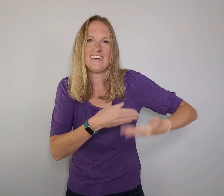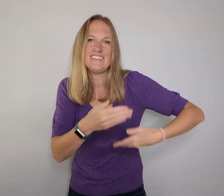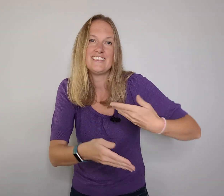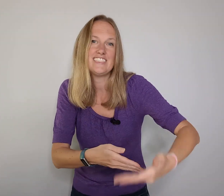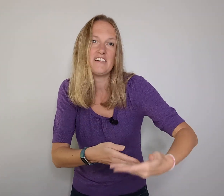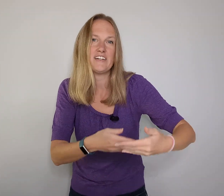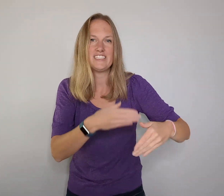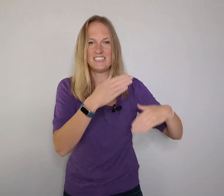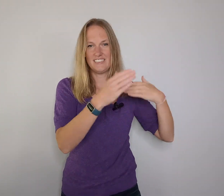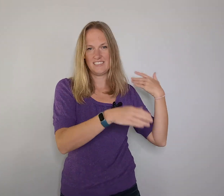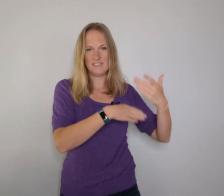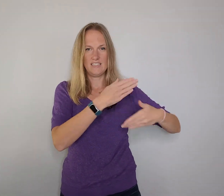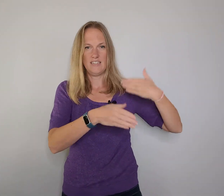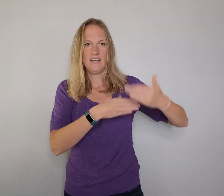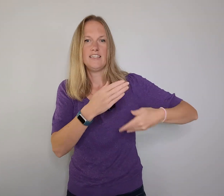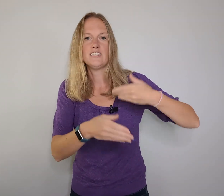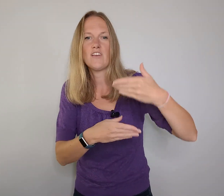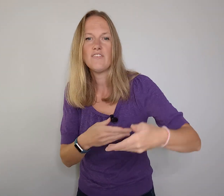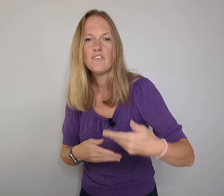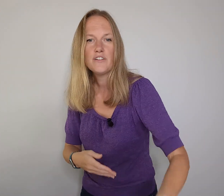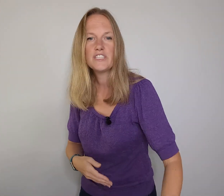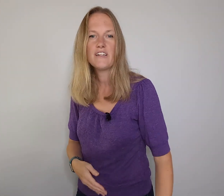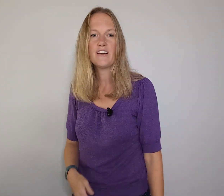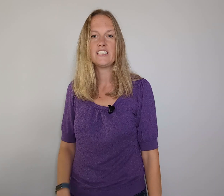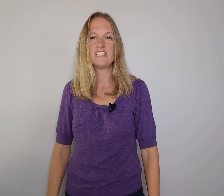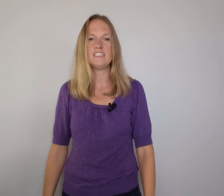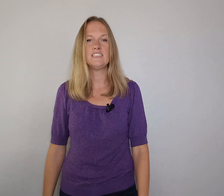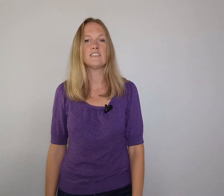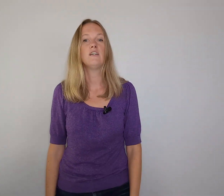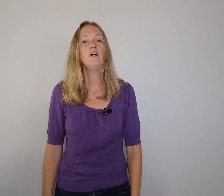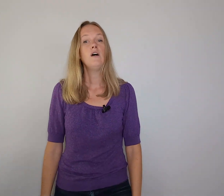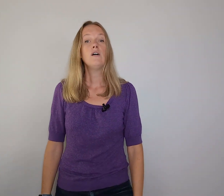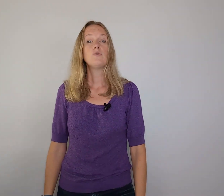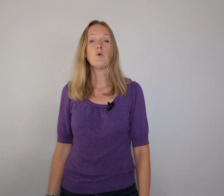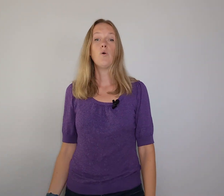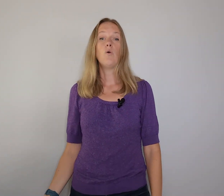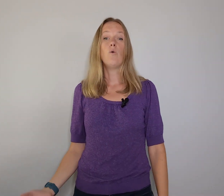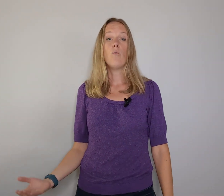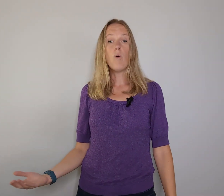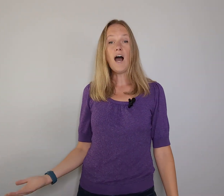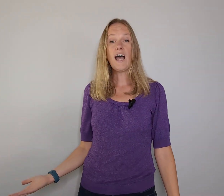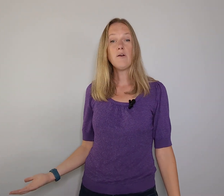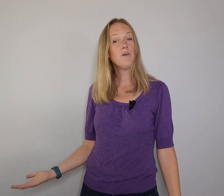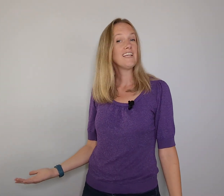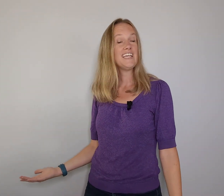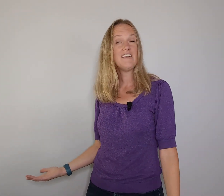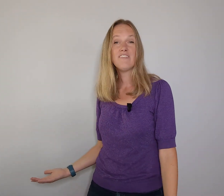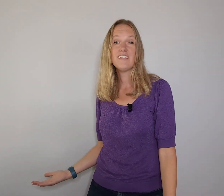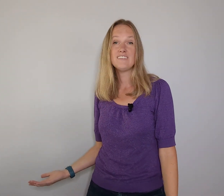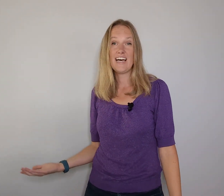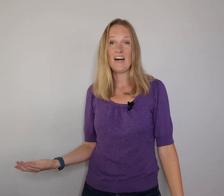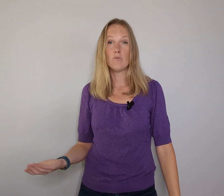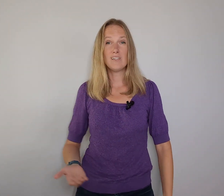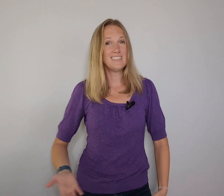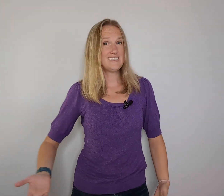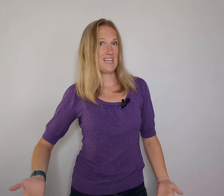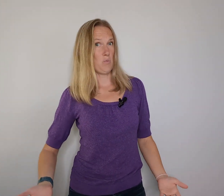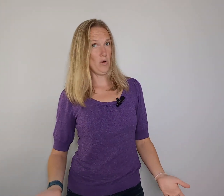hand, generations. He's faithful through generations. So why would he fail now? We're going to say, will